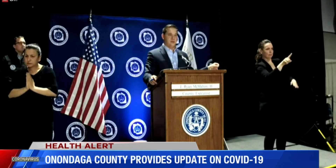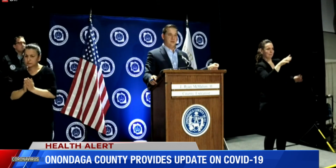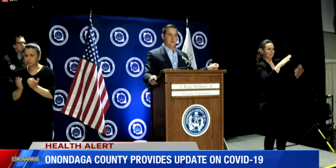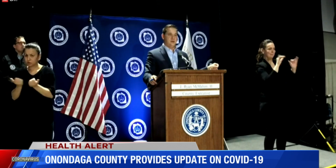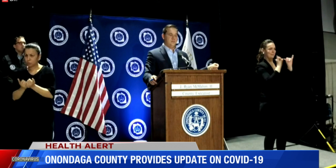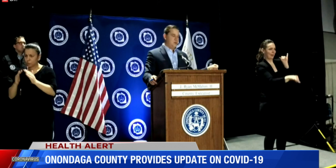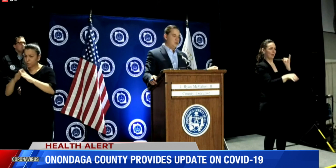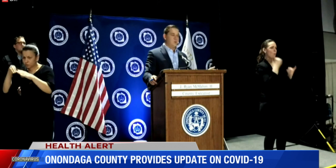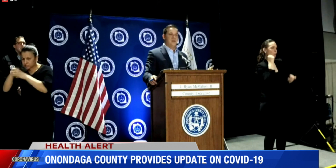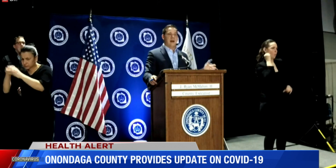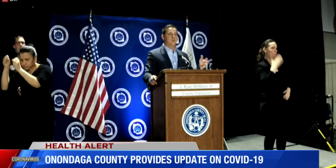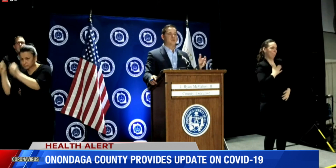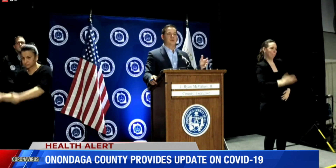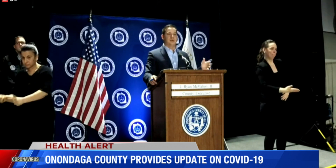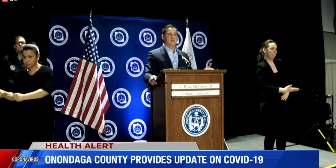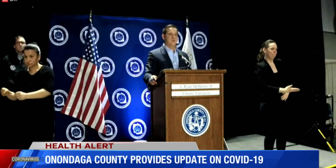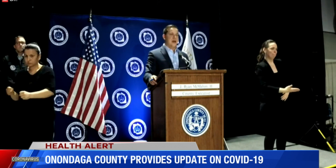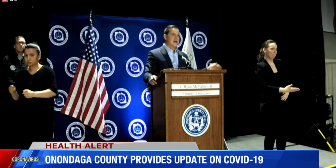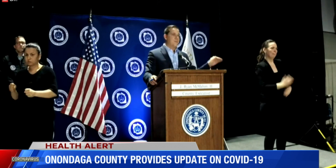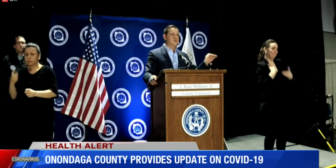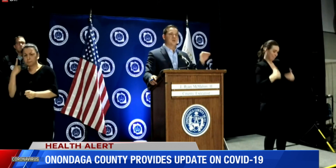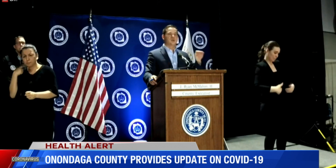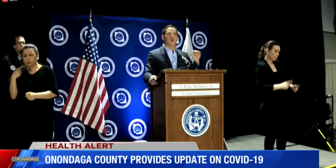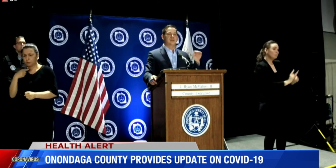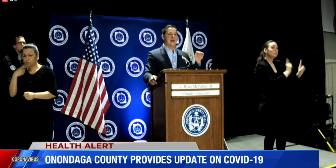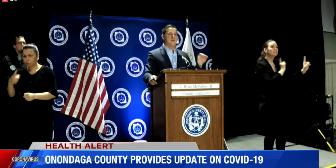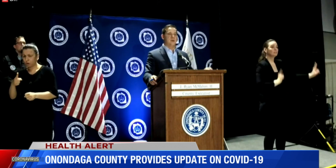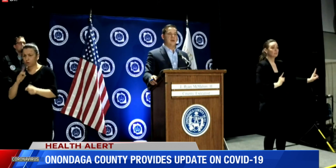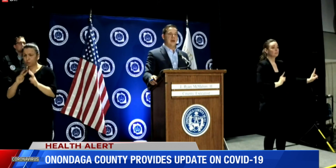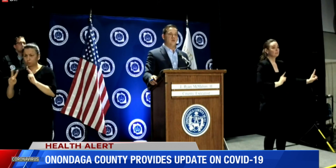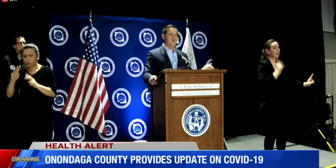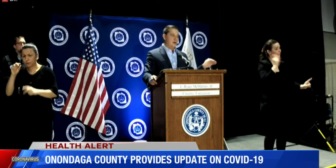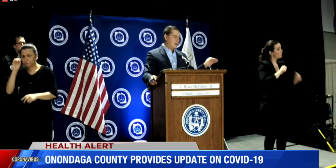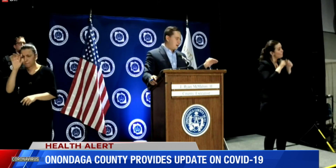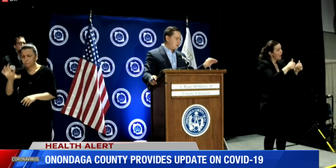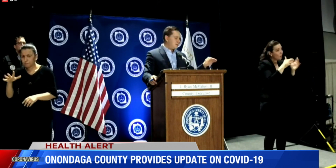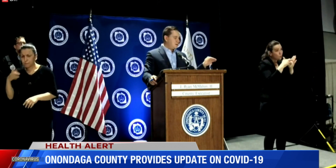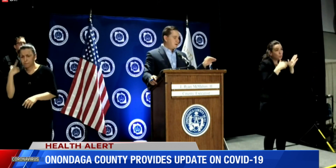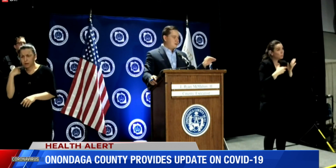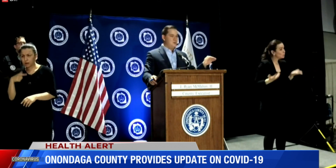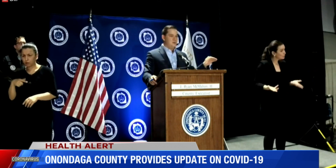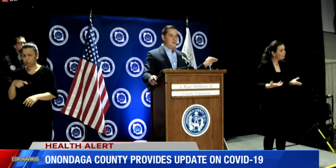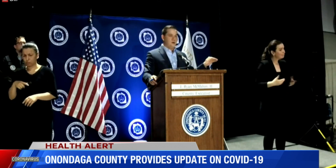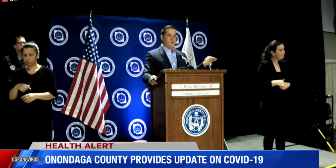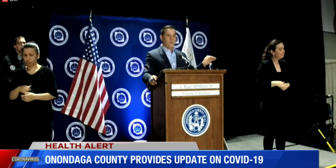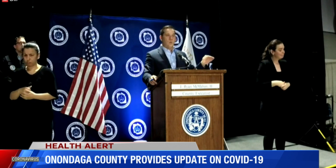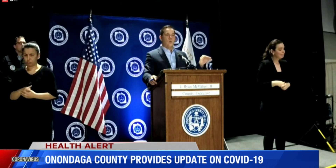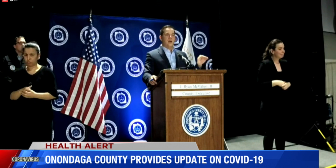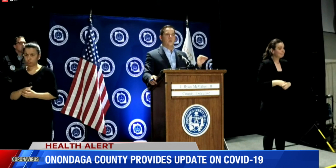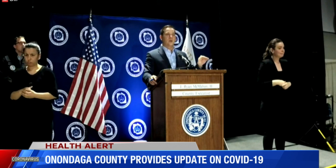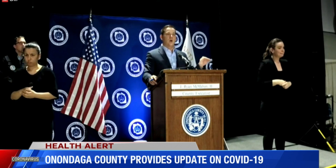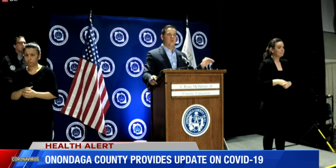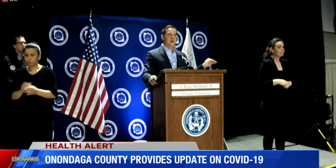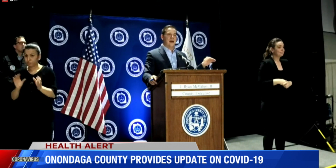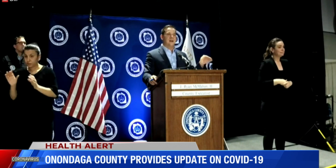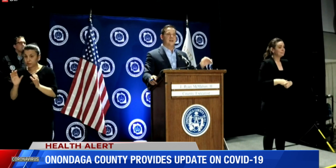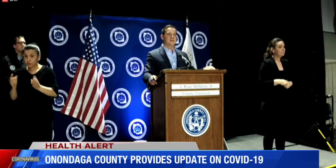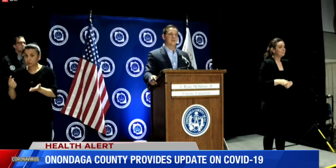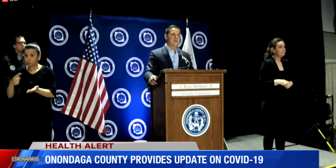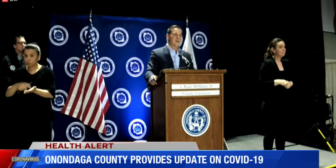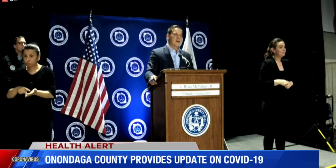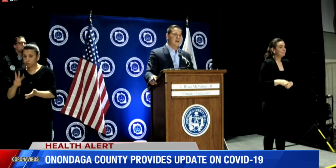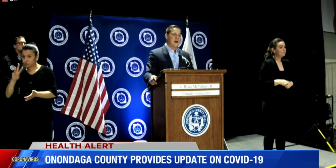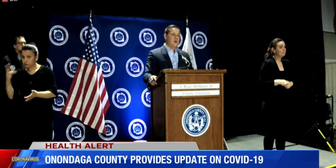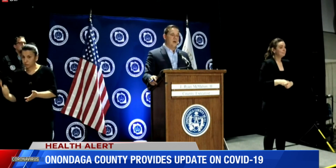seriously, because we have an opportunity. We've had an opportunity this whole time, and we've been kind of You know, what way are we going? We've been ahead of